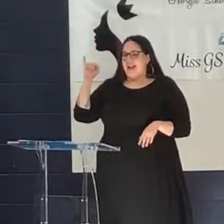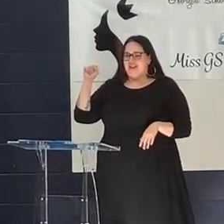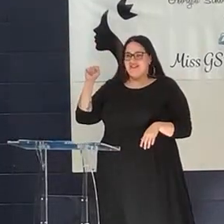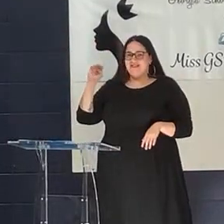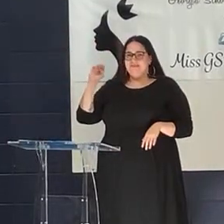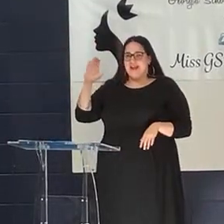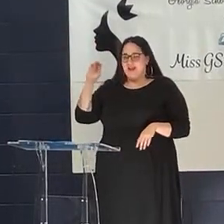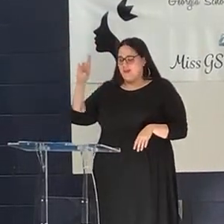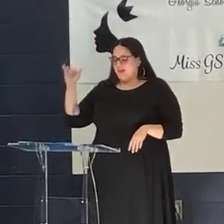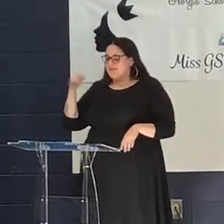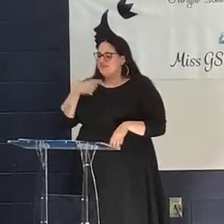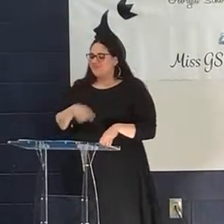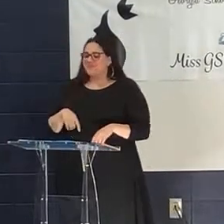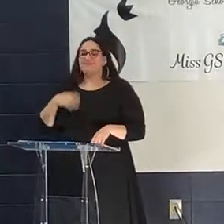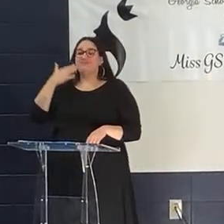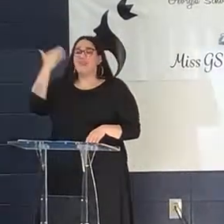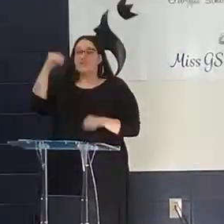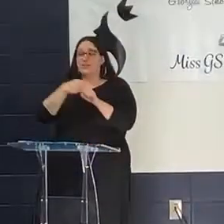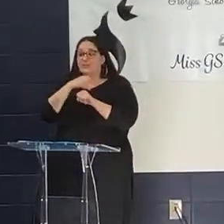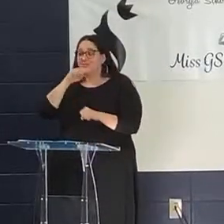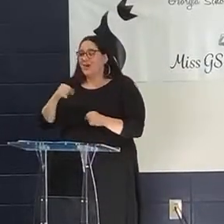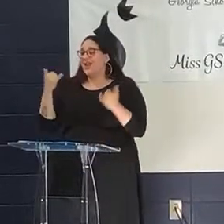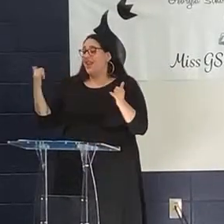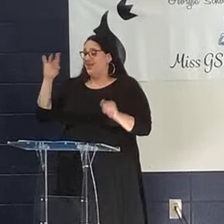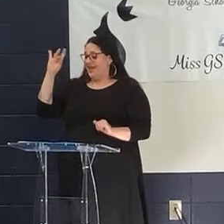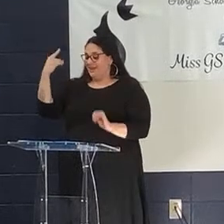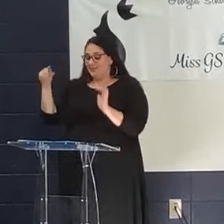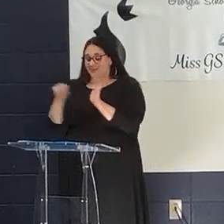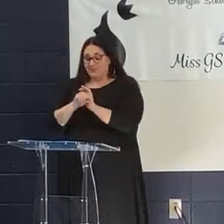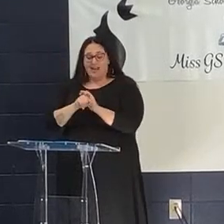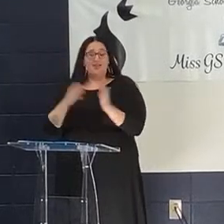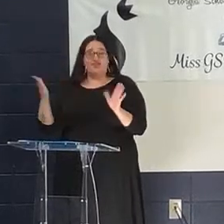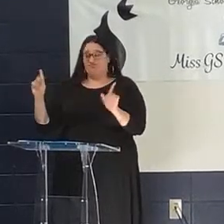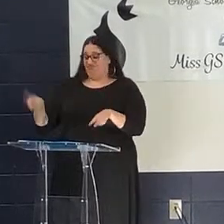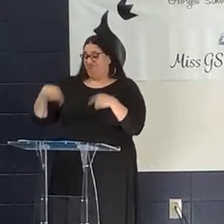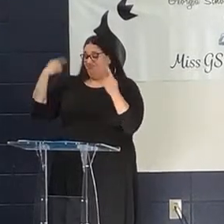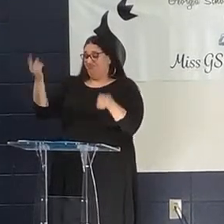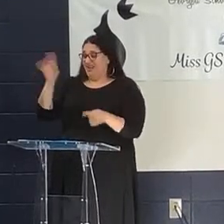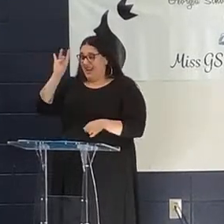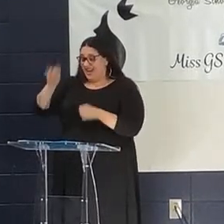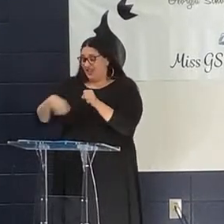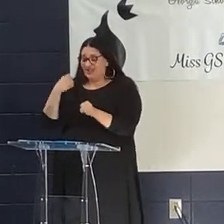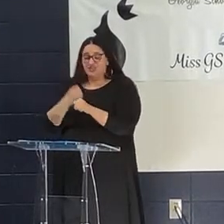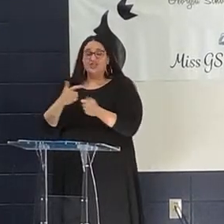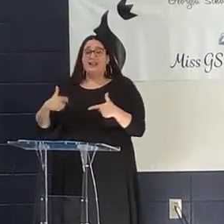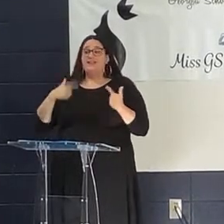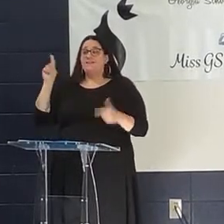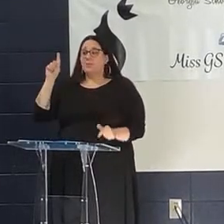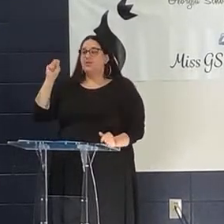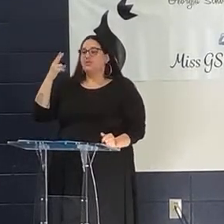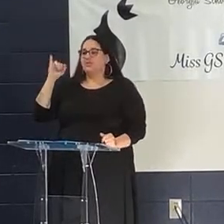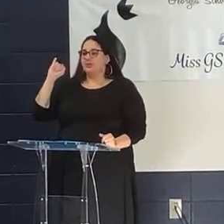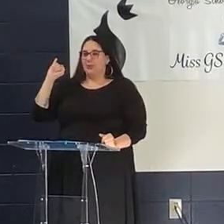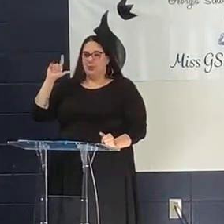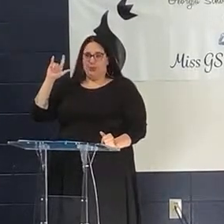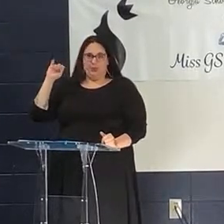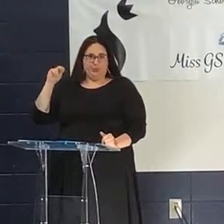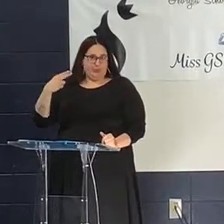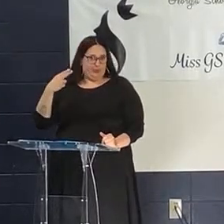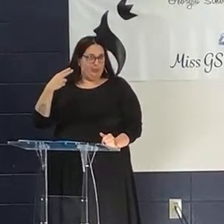This beautiful lady is Paris McCrory. She's 15 years old, she's in eighth grade, and she's been here at GSD for 8 years, and